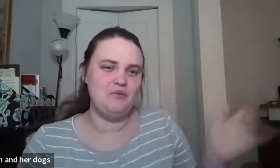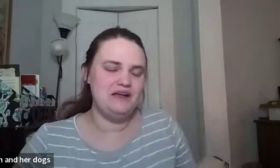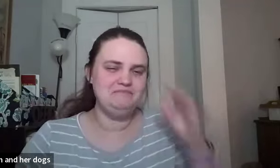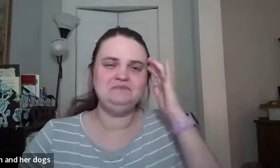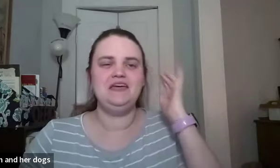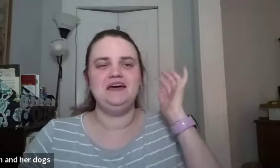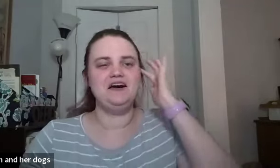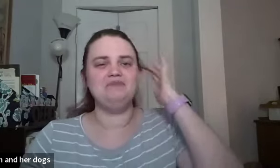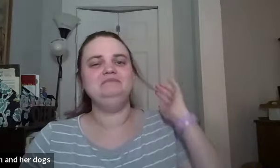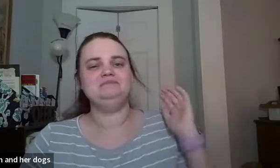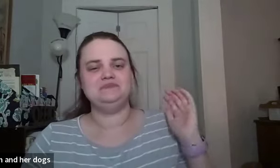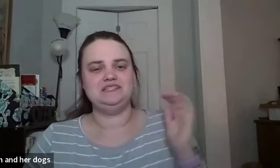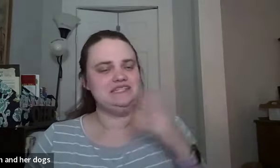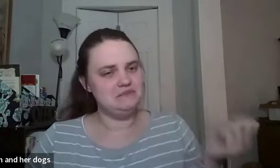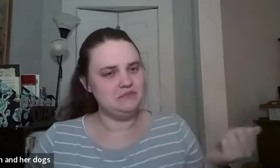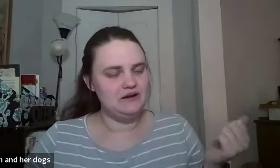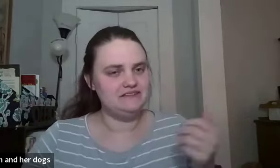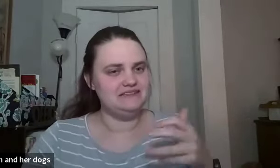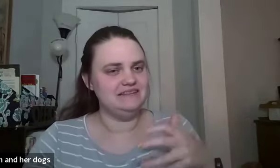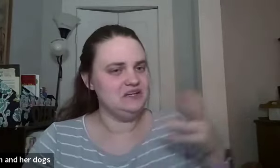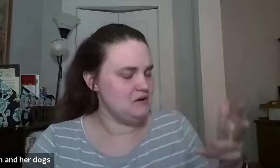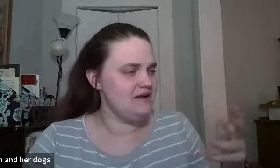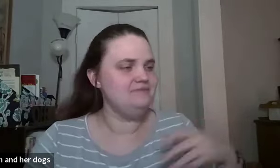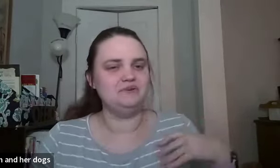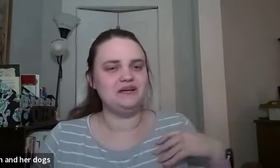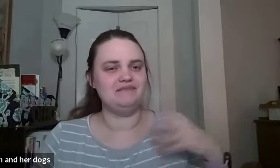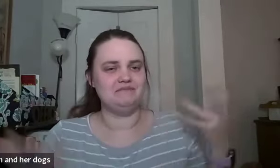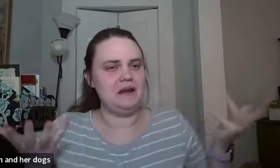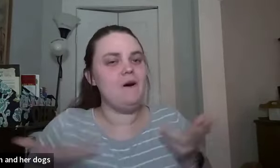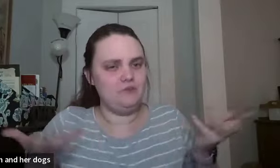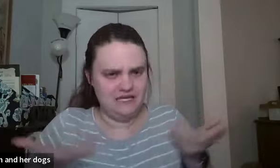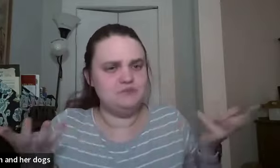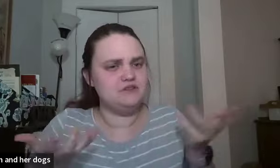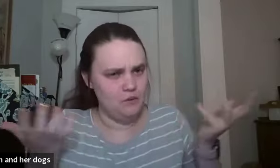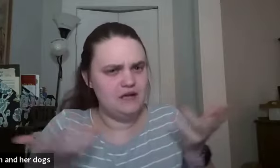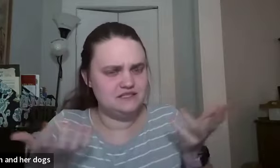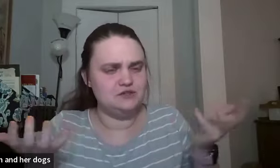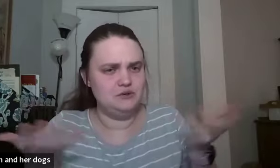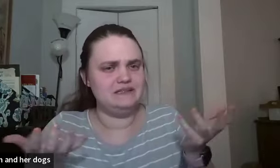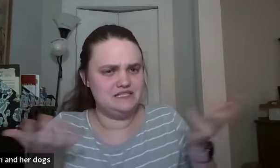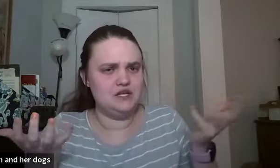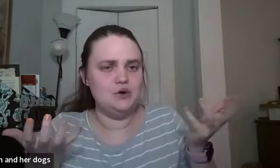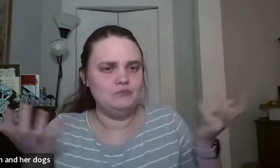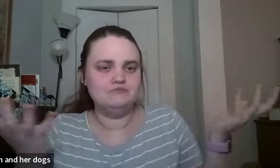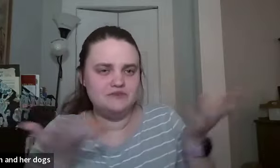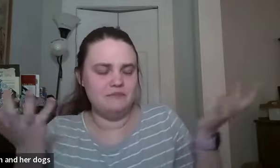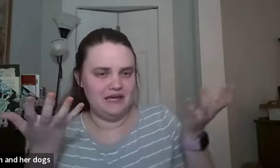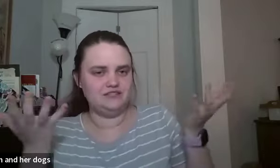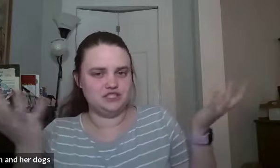one. You see it more often later on, but right now I would keep with the what, so you at least know the main